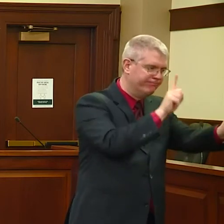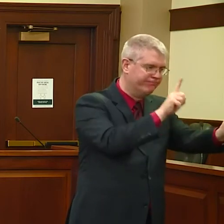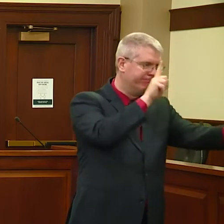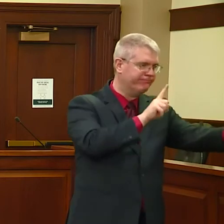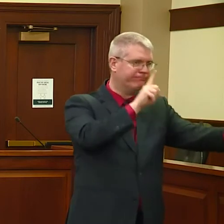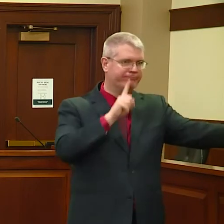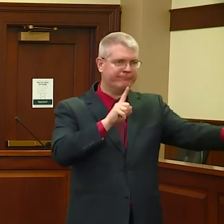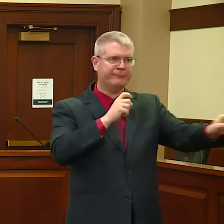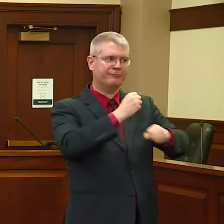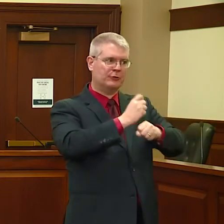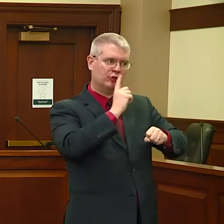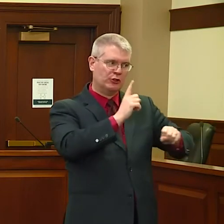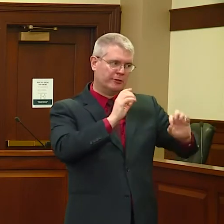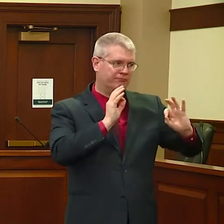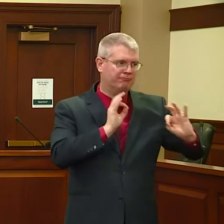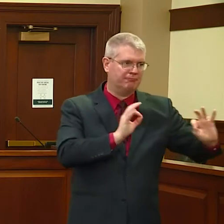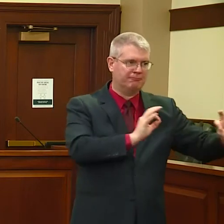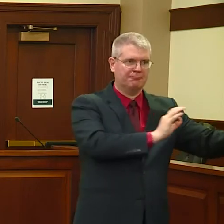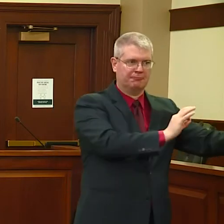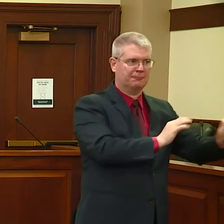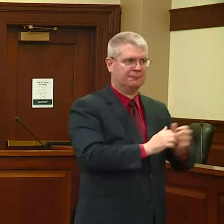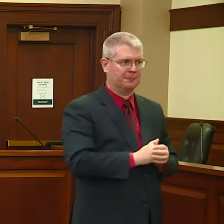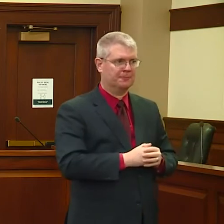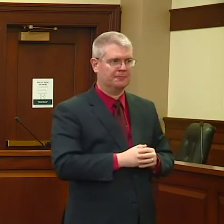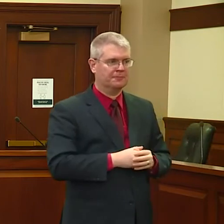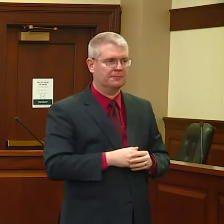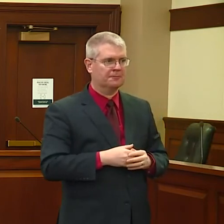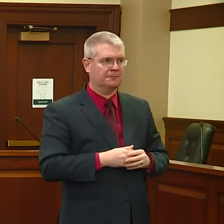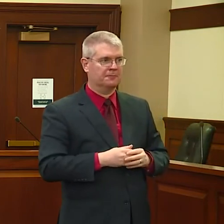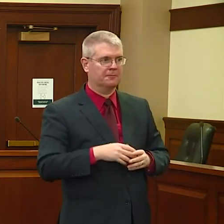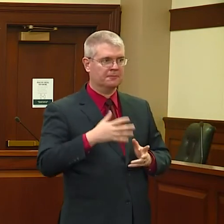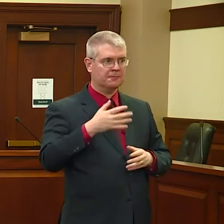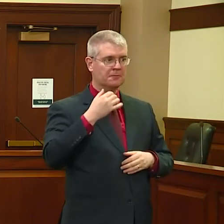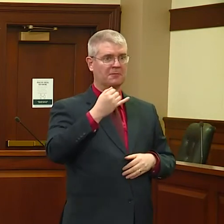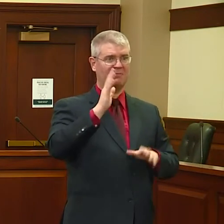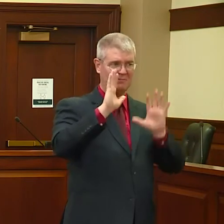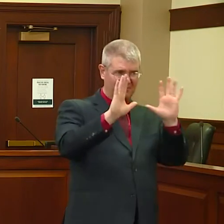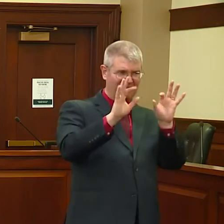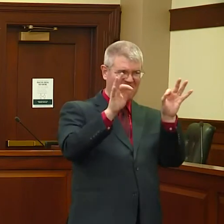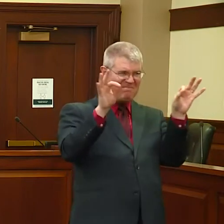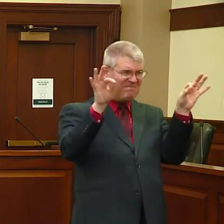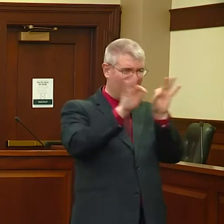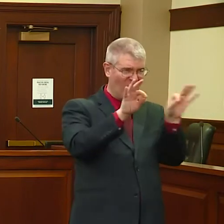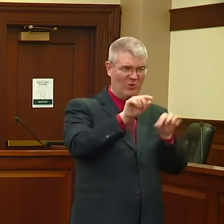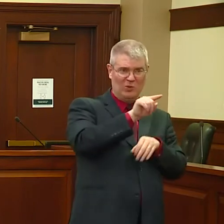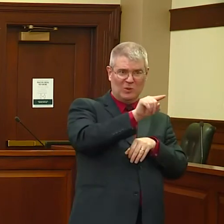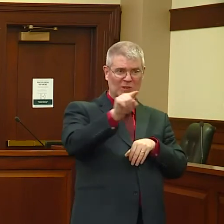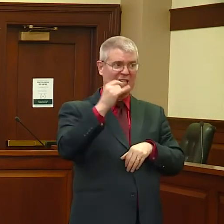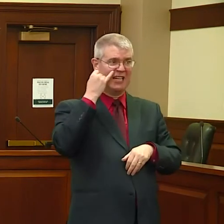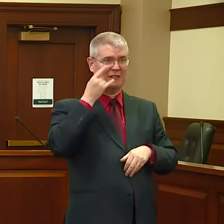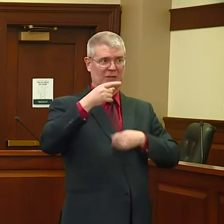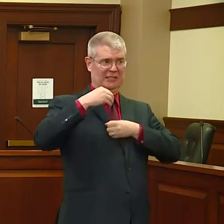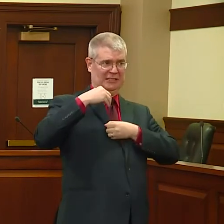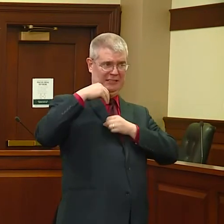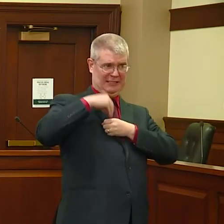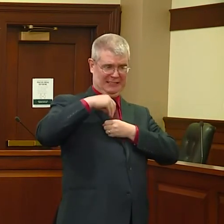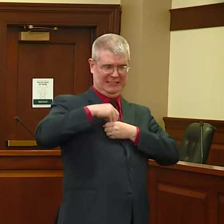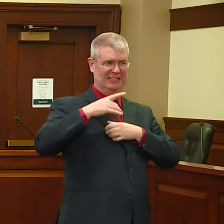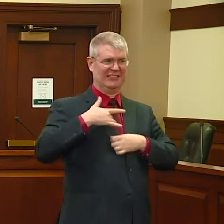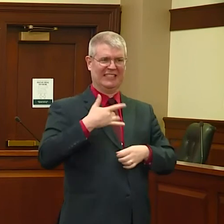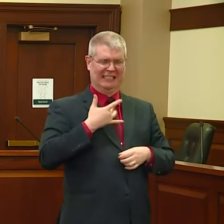would really urge people to use the absentee process. And that will keep us from having a super spreader event on the election day. Governor